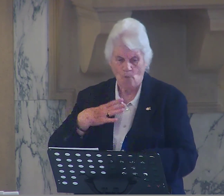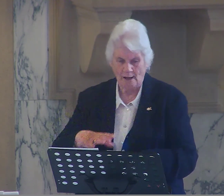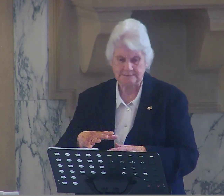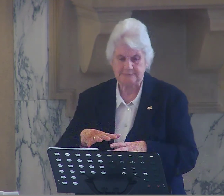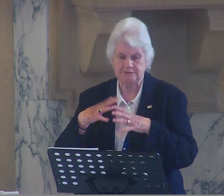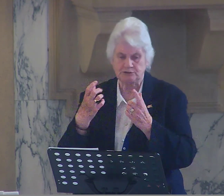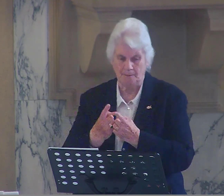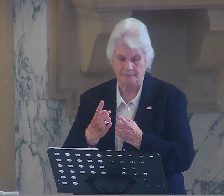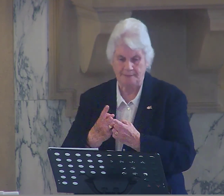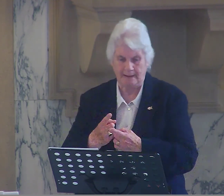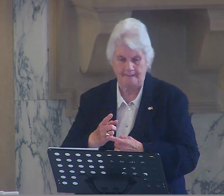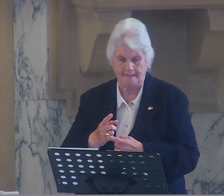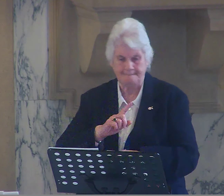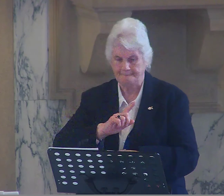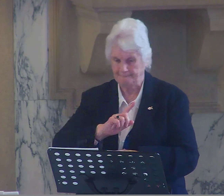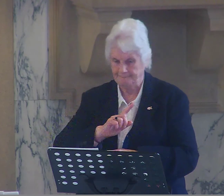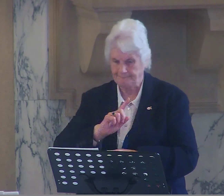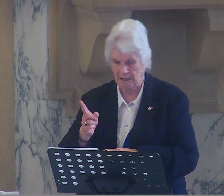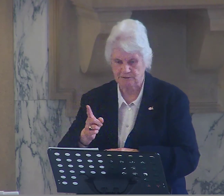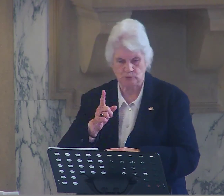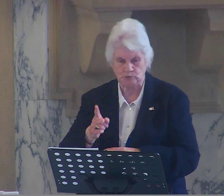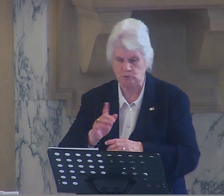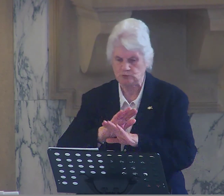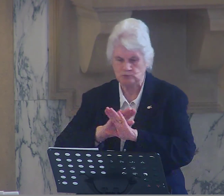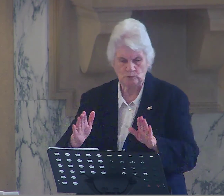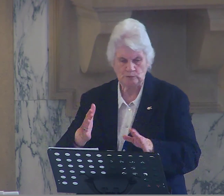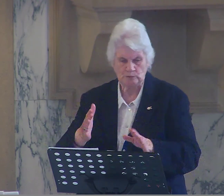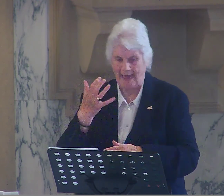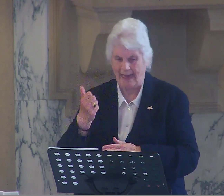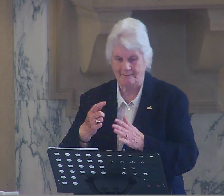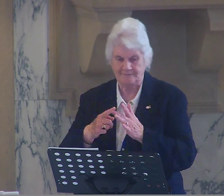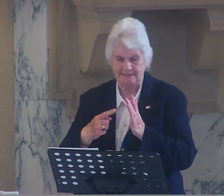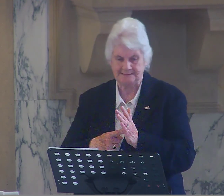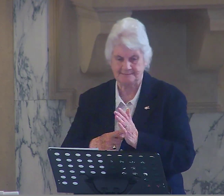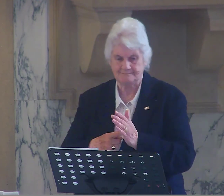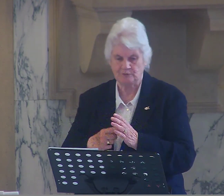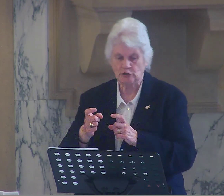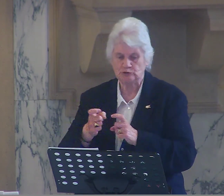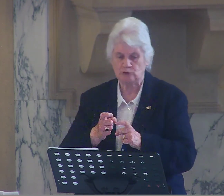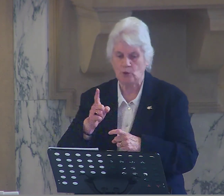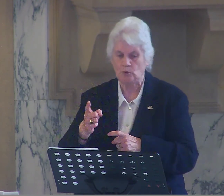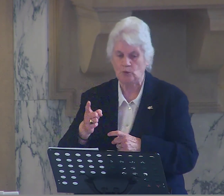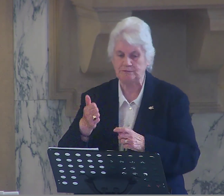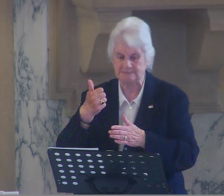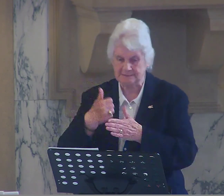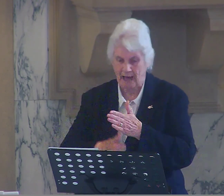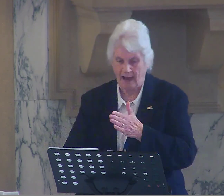You strongly want something, but you don't have it.